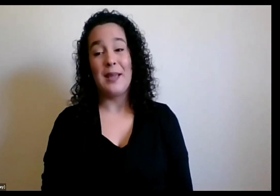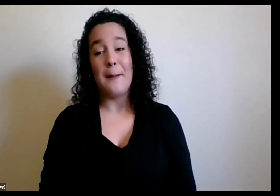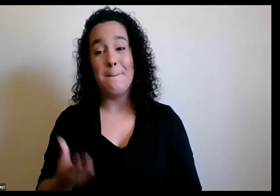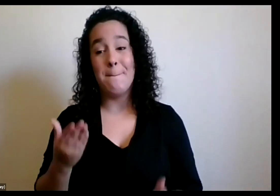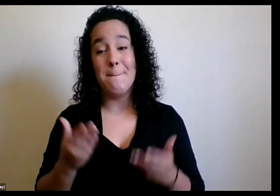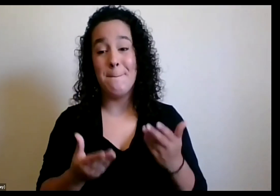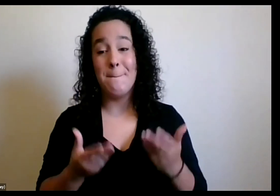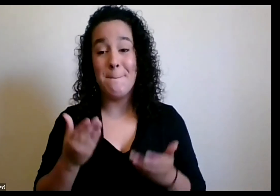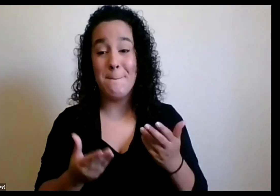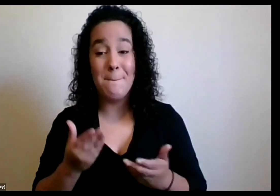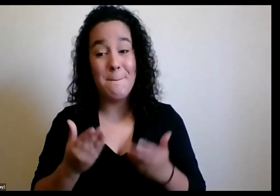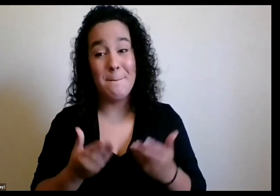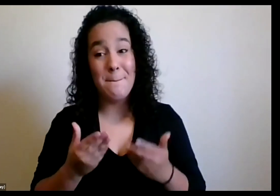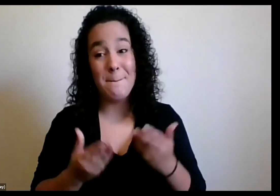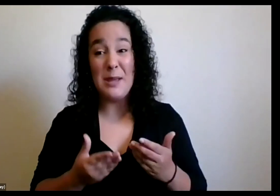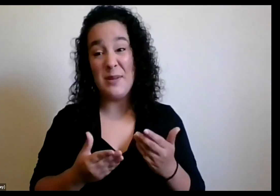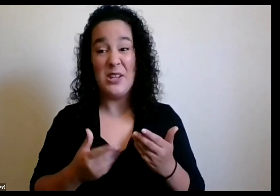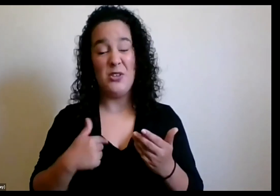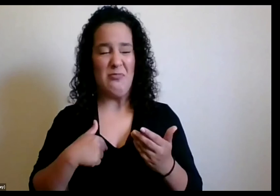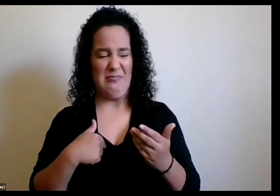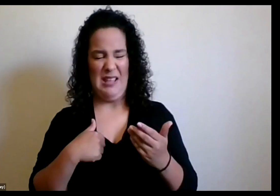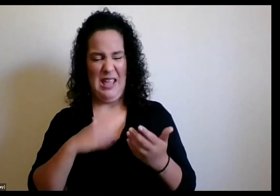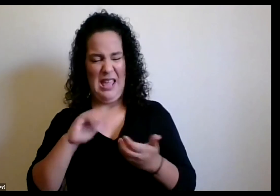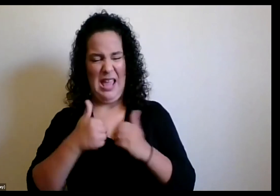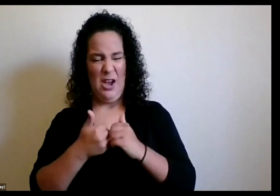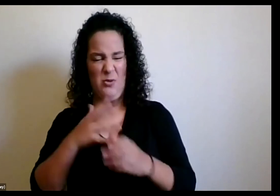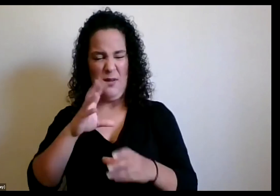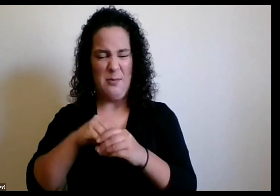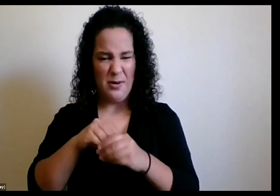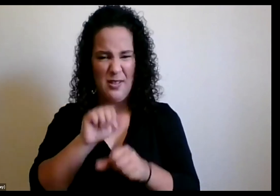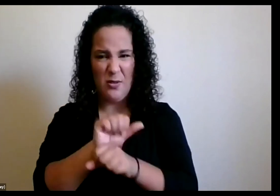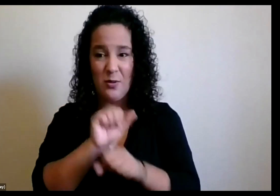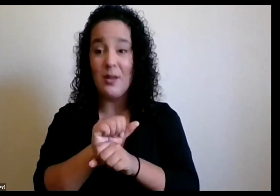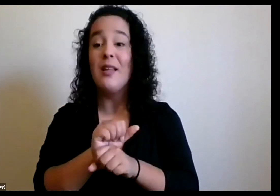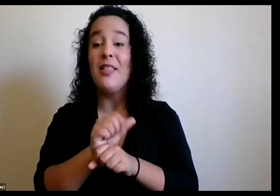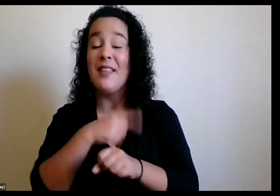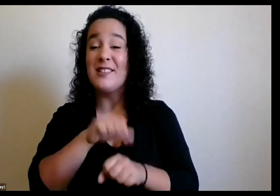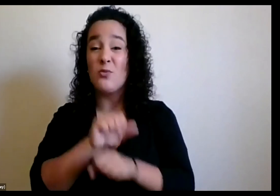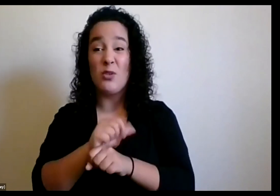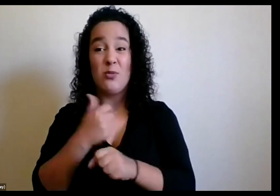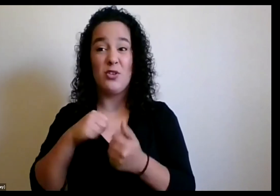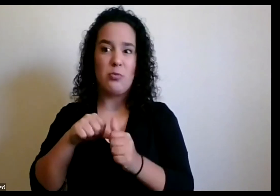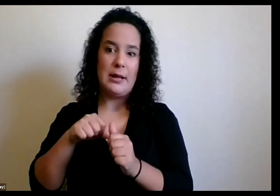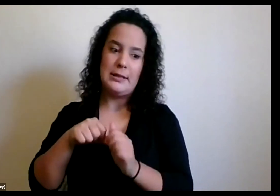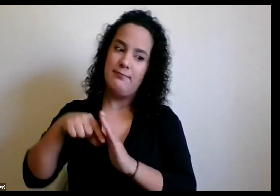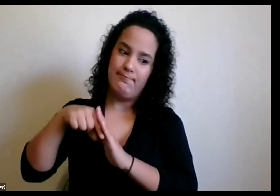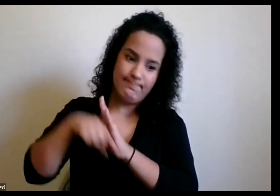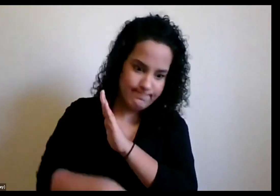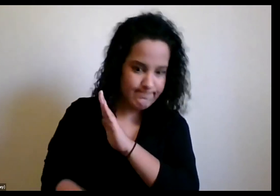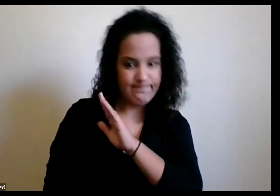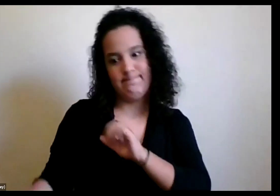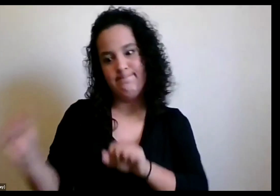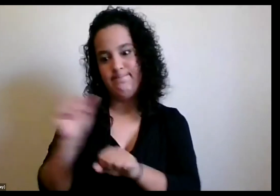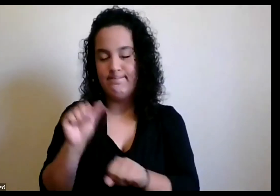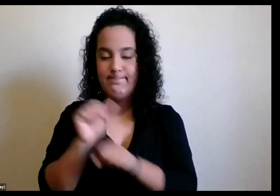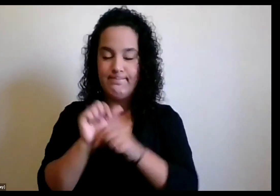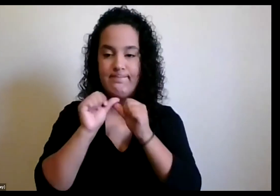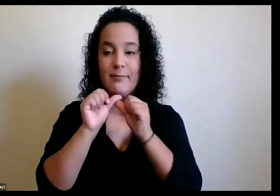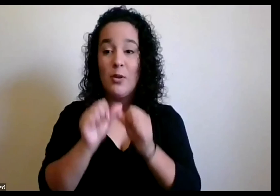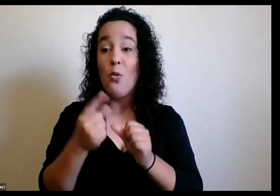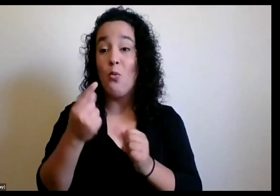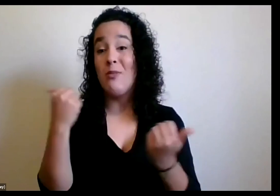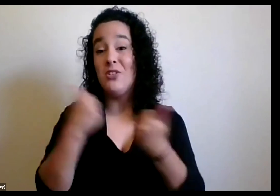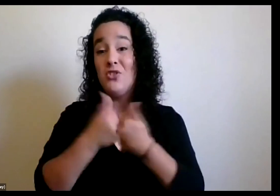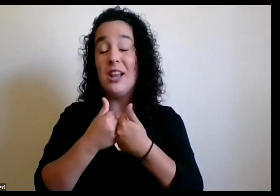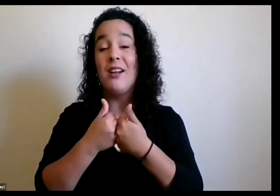to implement it, I am here for you. That's actually the work we're really trying to dive in and support you all on. I think one of the challenges, as